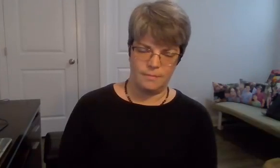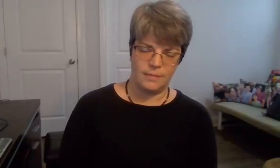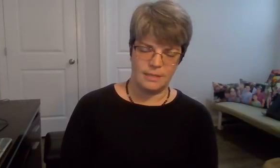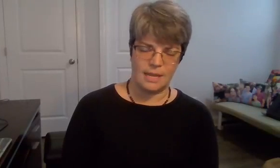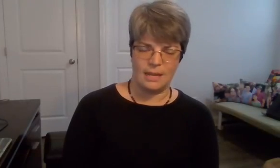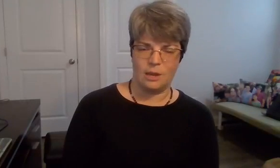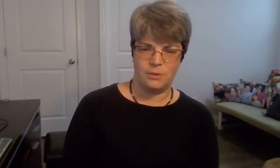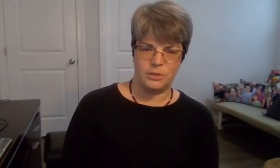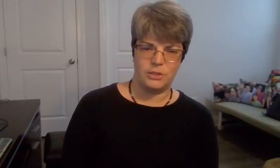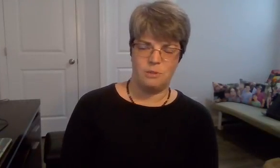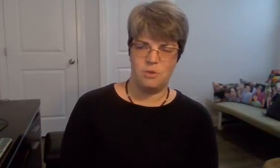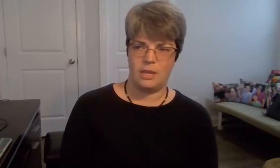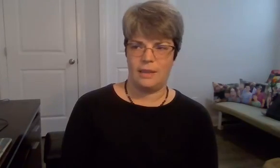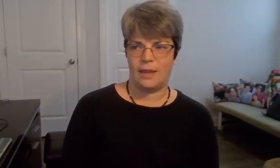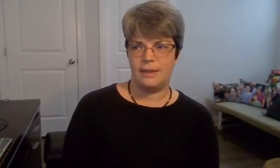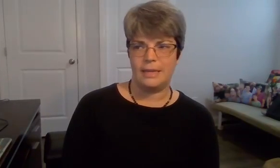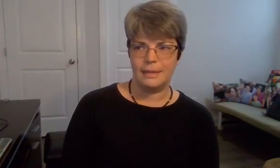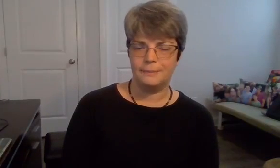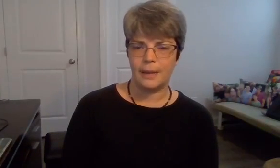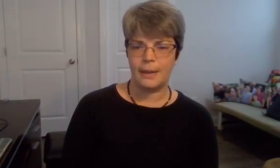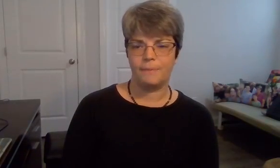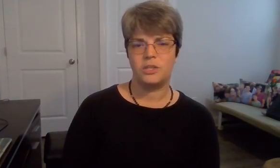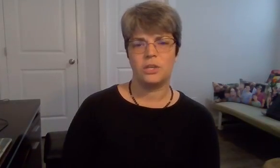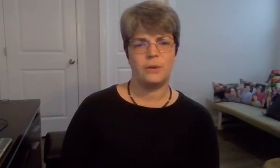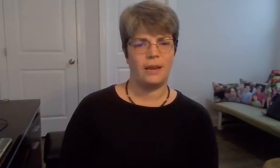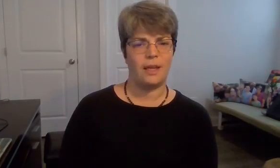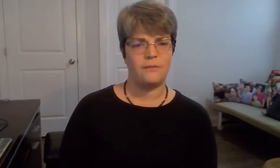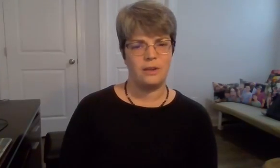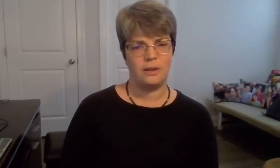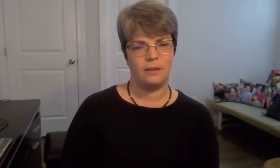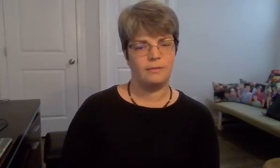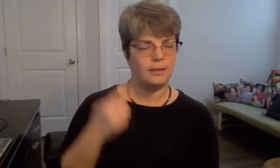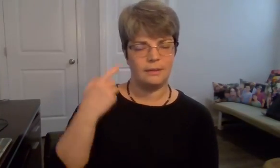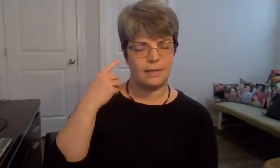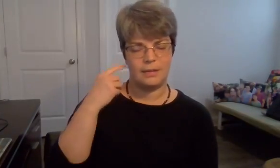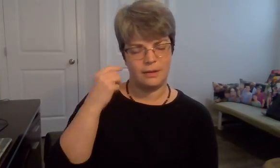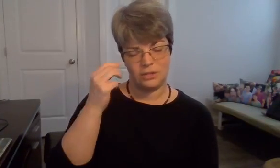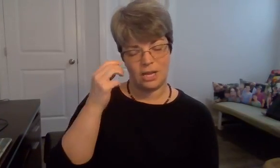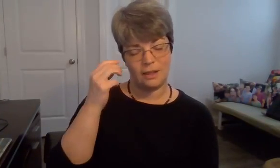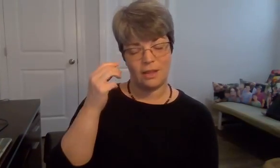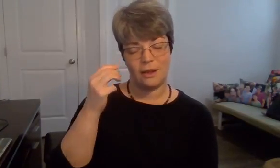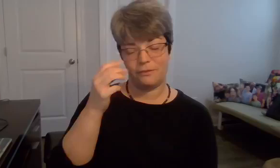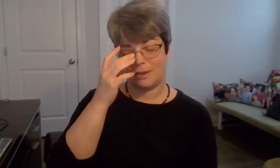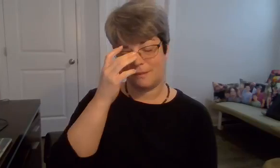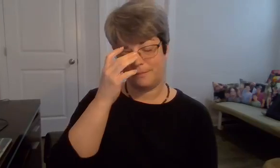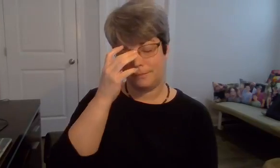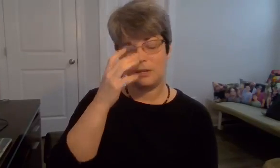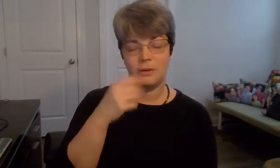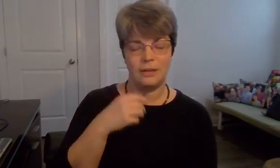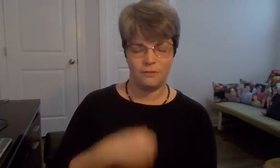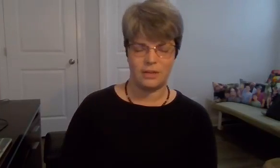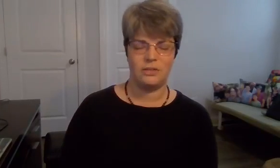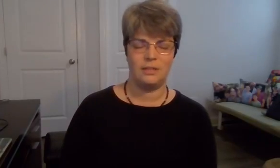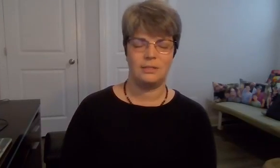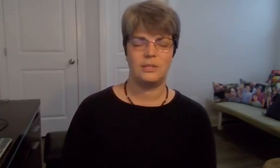The signing helped her to communicate that need. She also had a lot of she had a lot of ear infections.